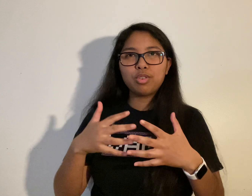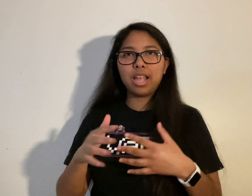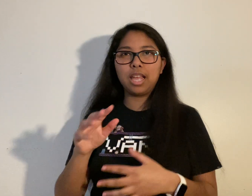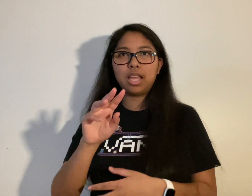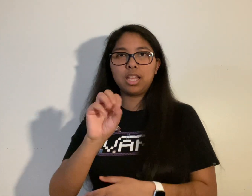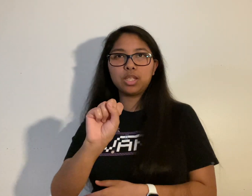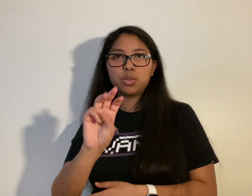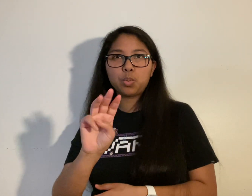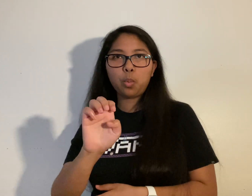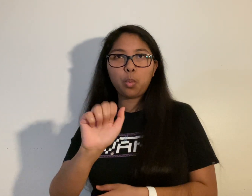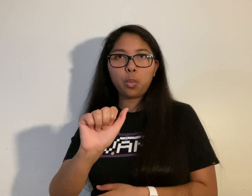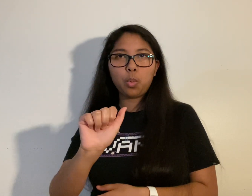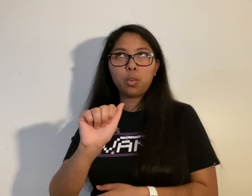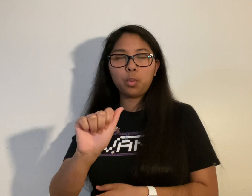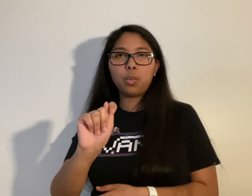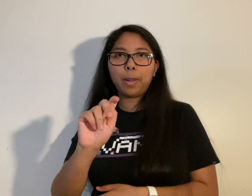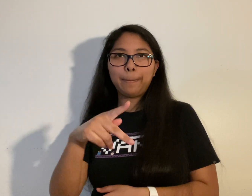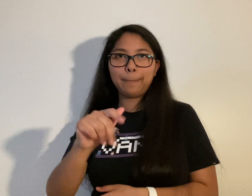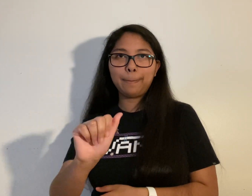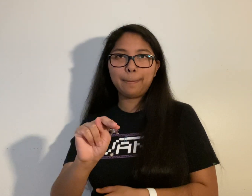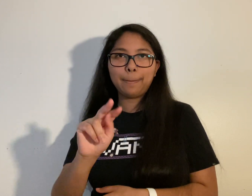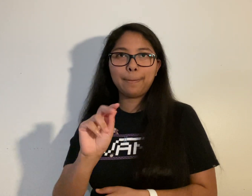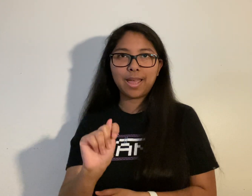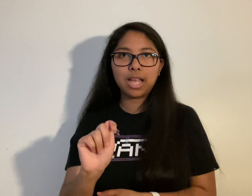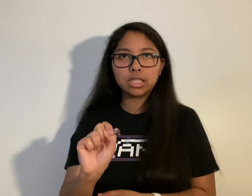Look, I really hate going to the doctor's office for my kids,